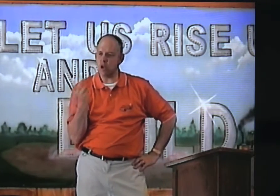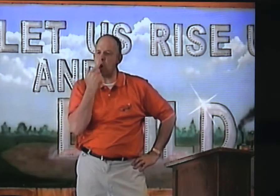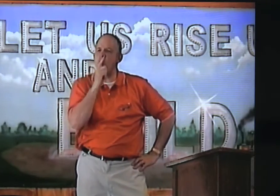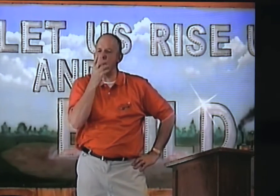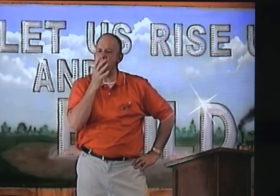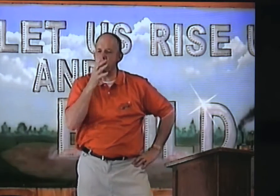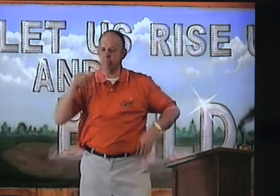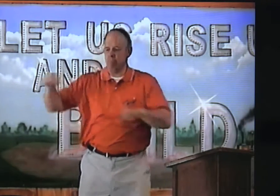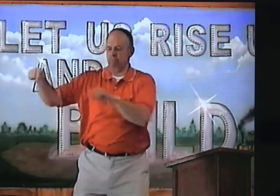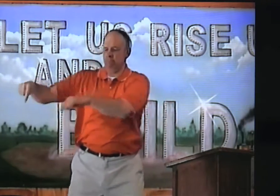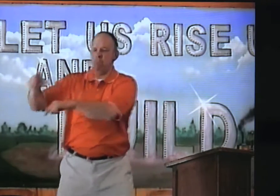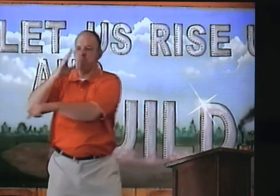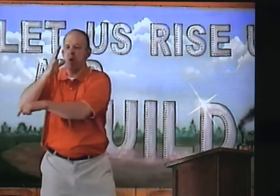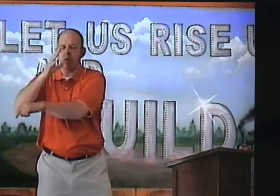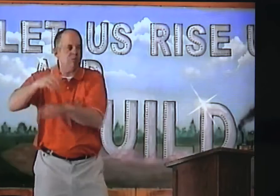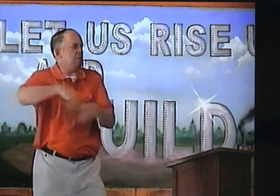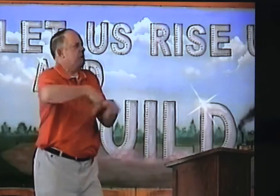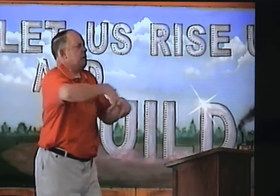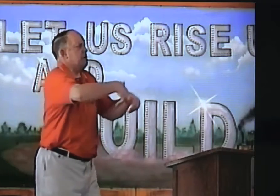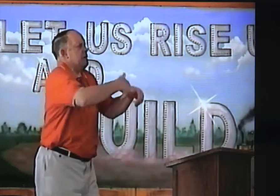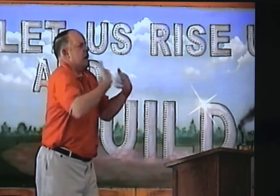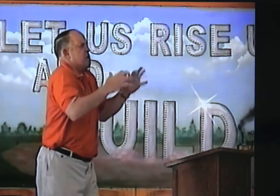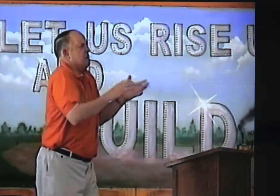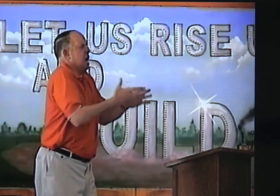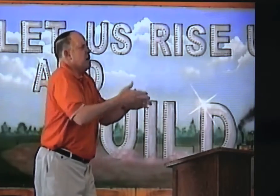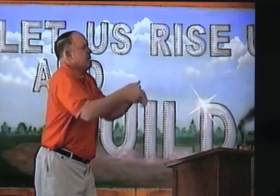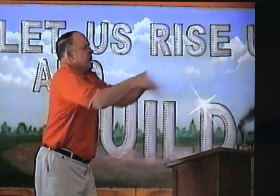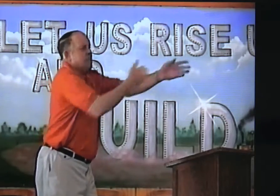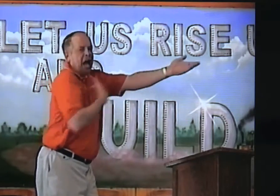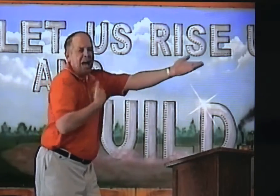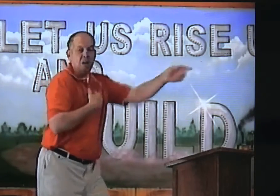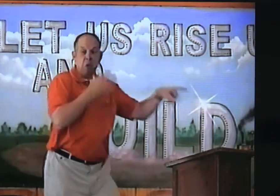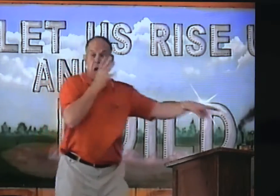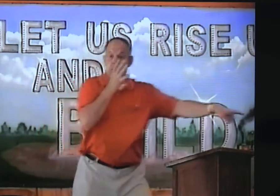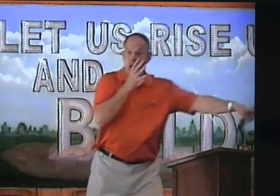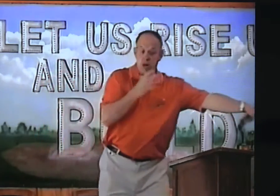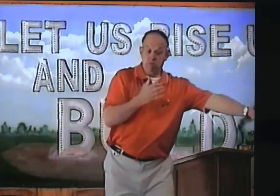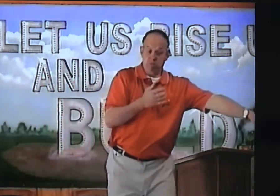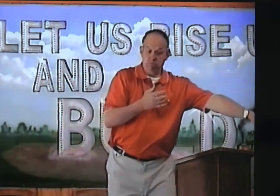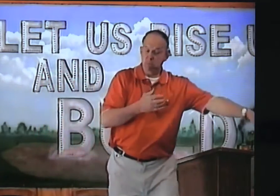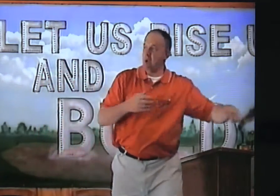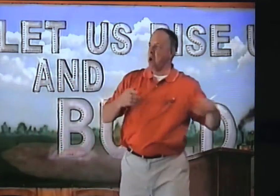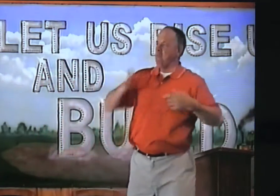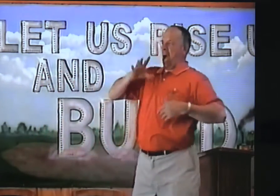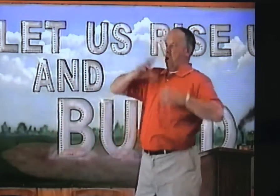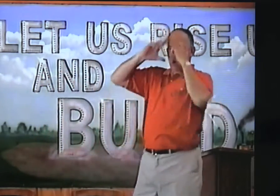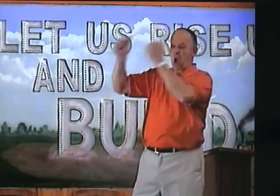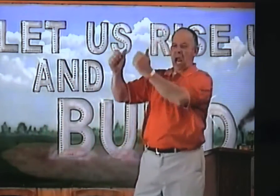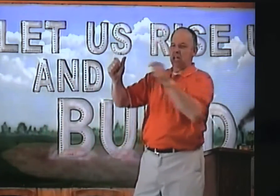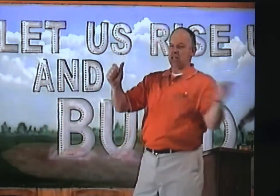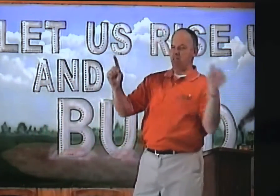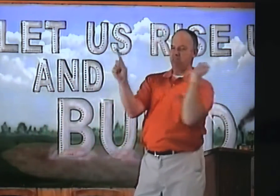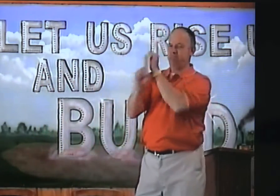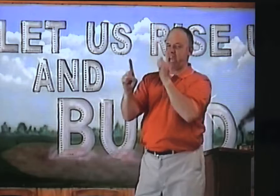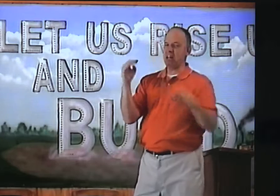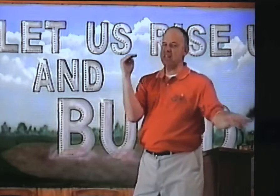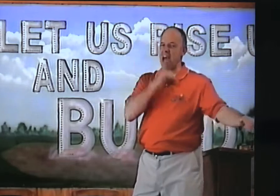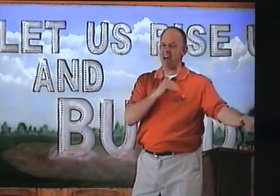mother? Who's the one who said, fine? Or the one that says, oh, no, give it to the other lady. This one, I don't